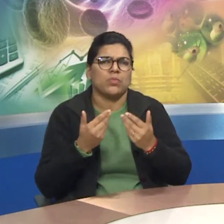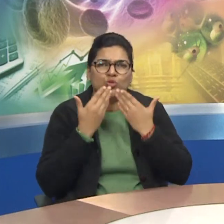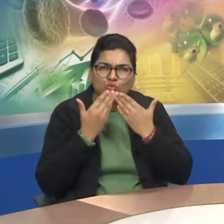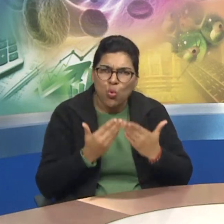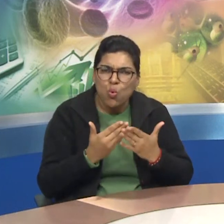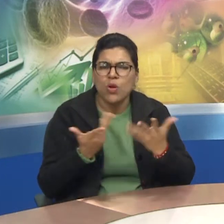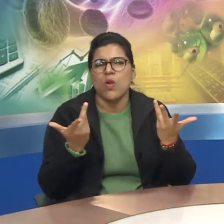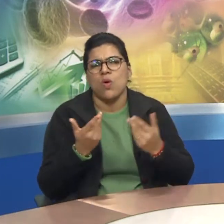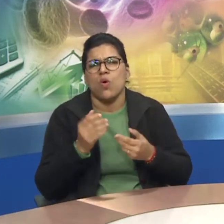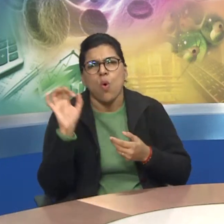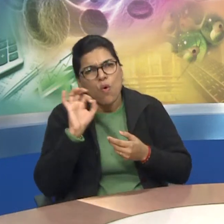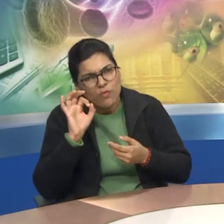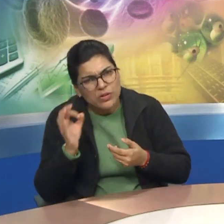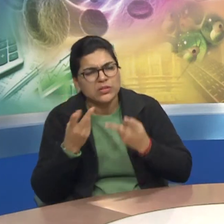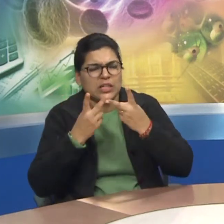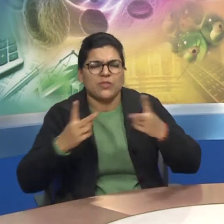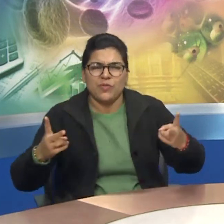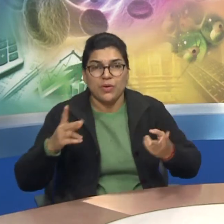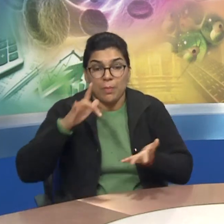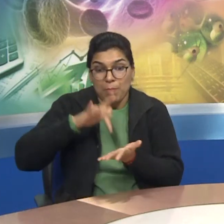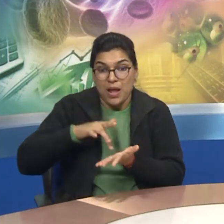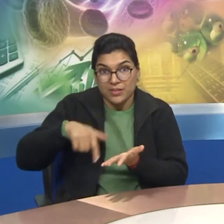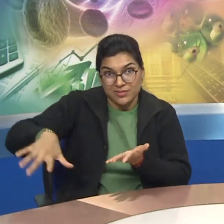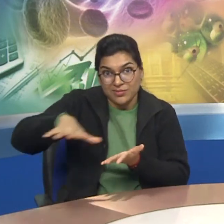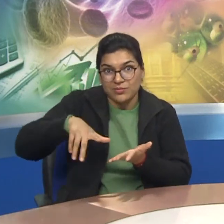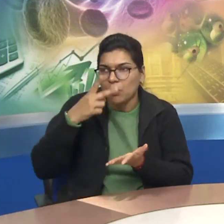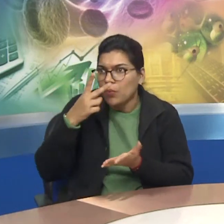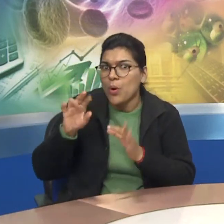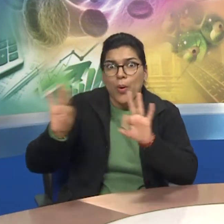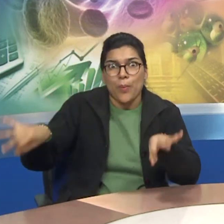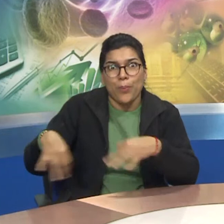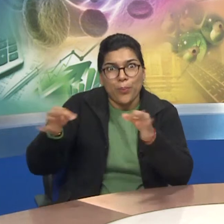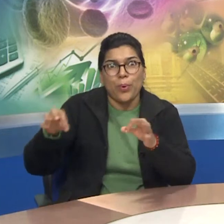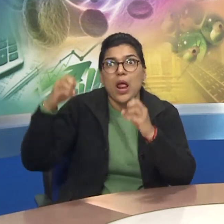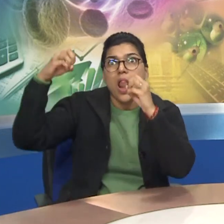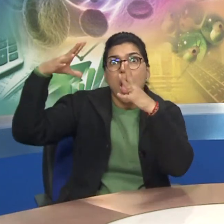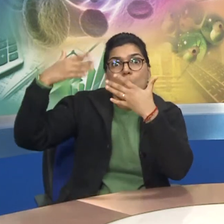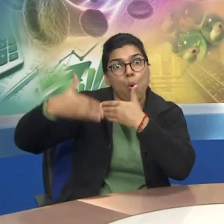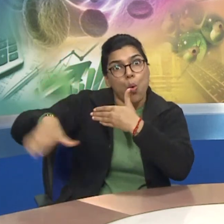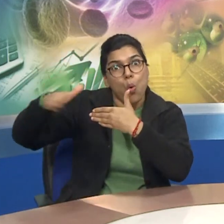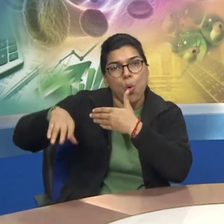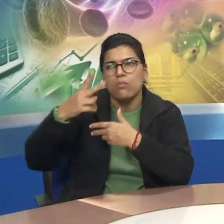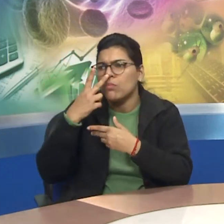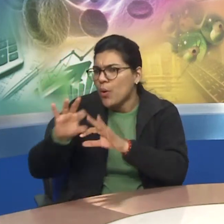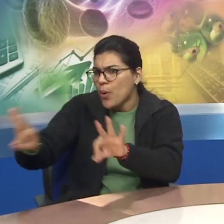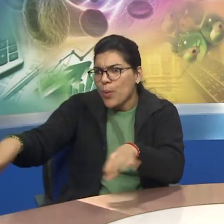we all turn off all lights that don't need to be turn on,